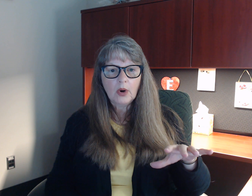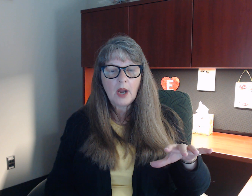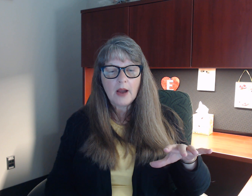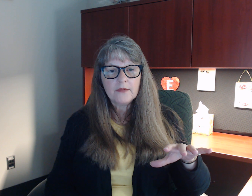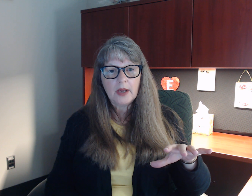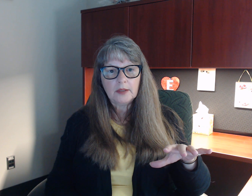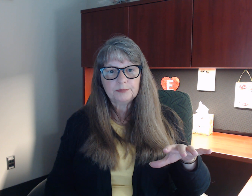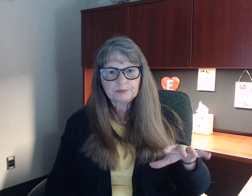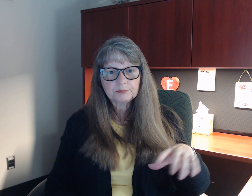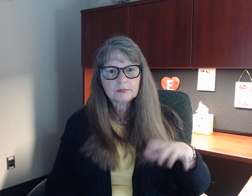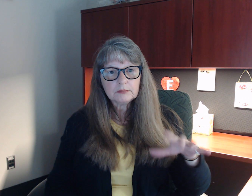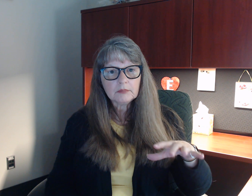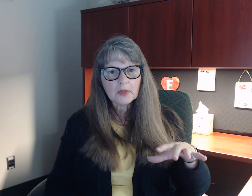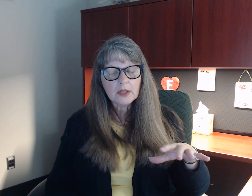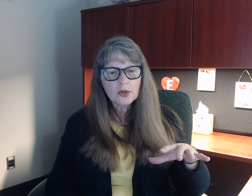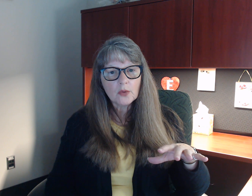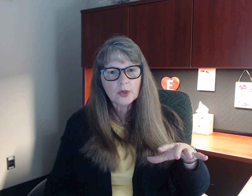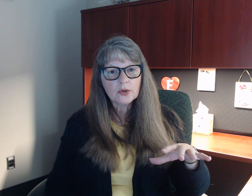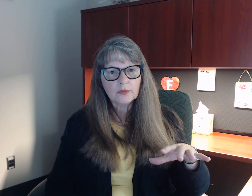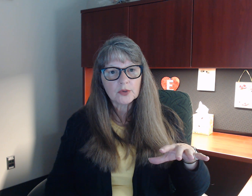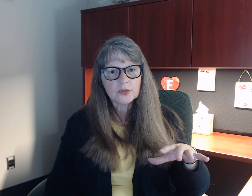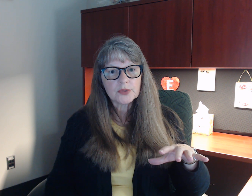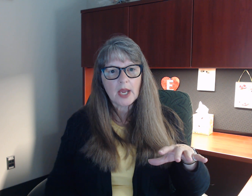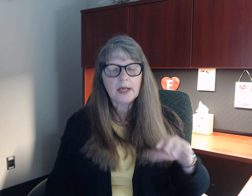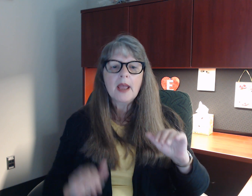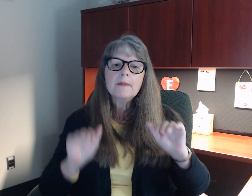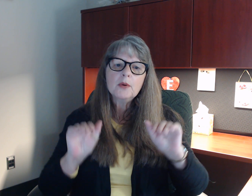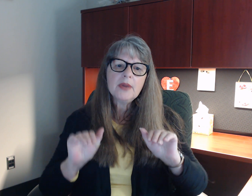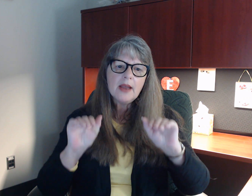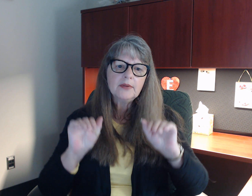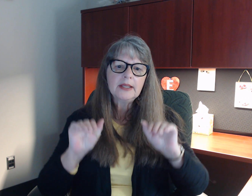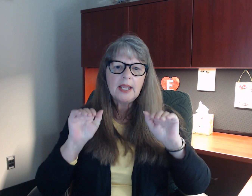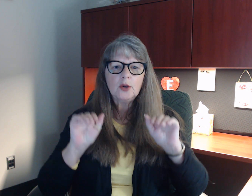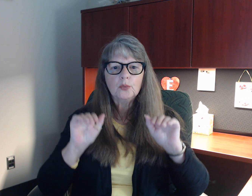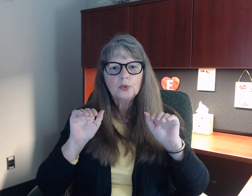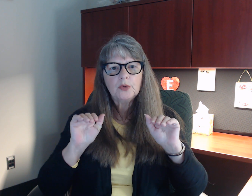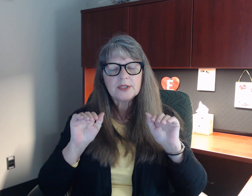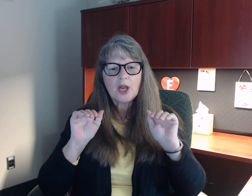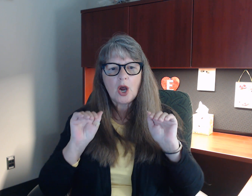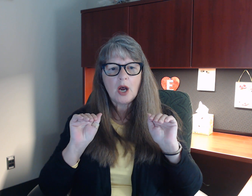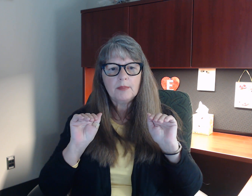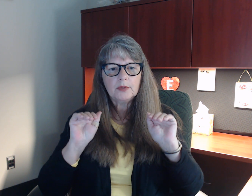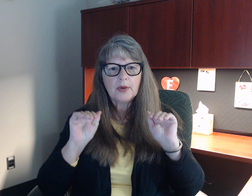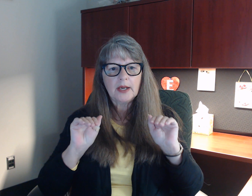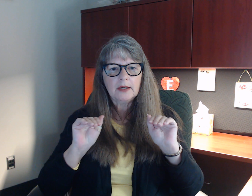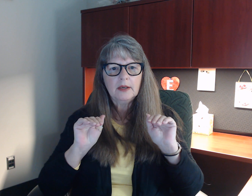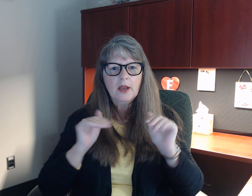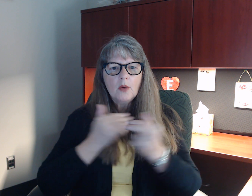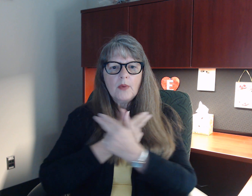of a universal sign. But we have like kangaroo because they hop, right? We have